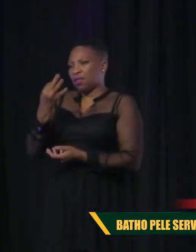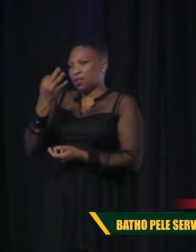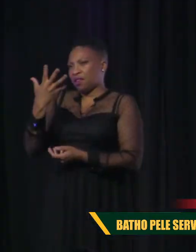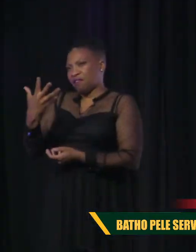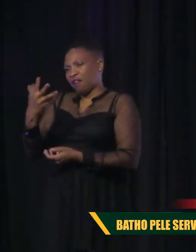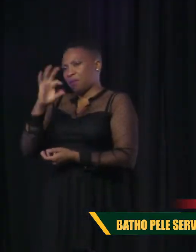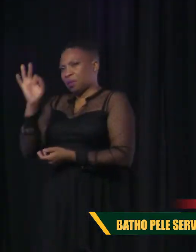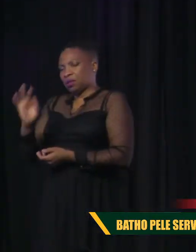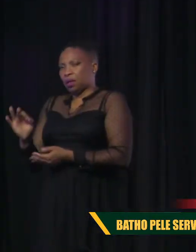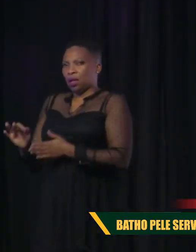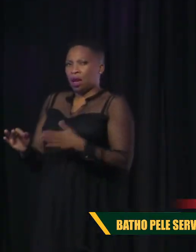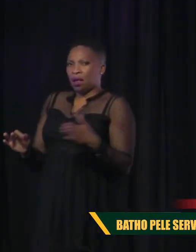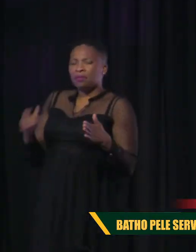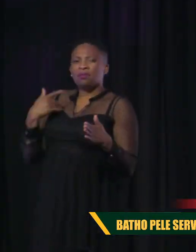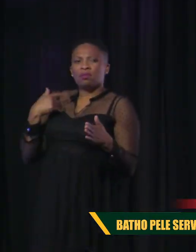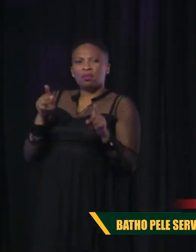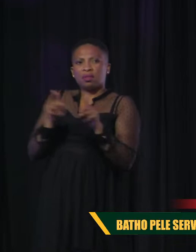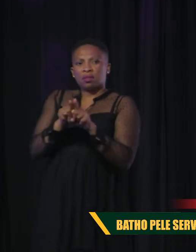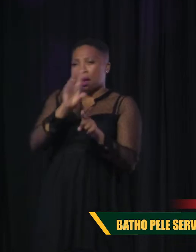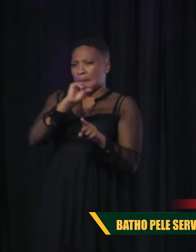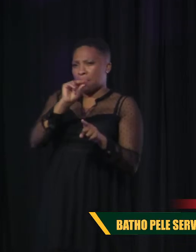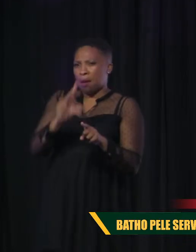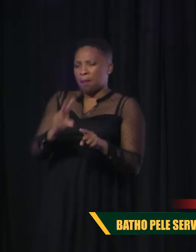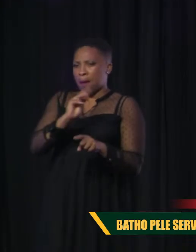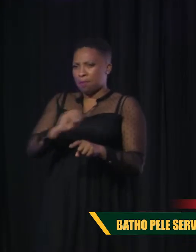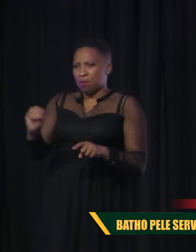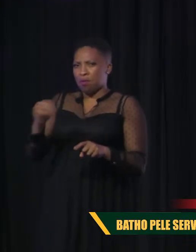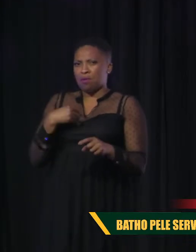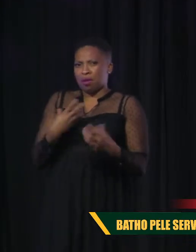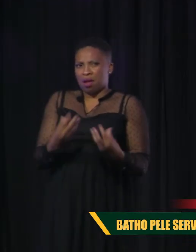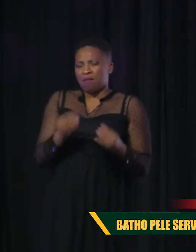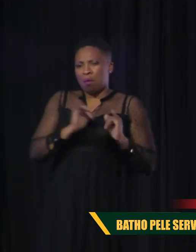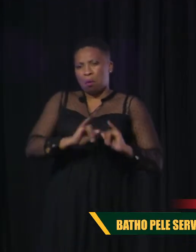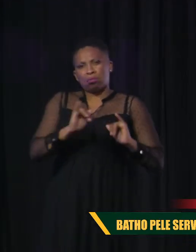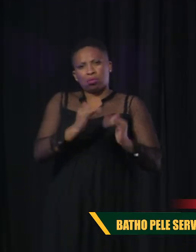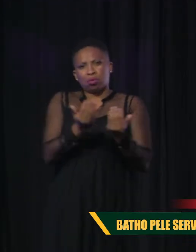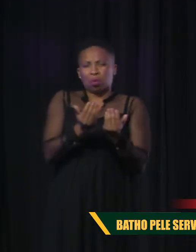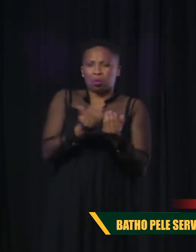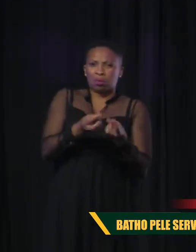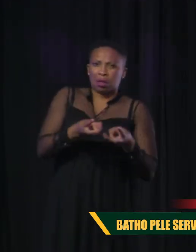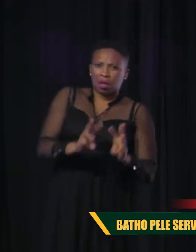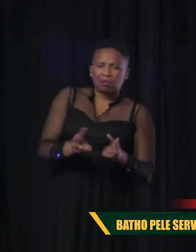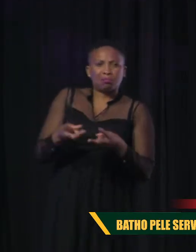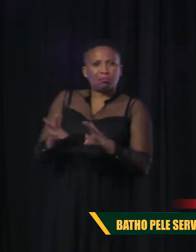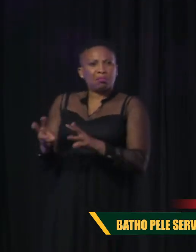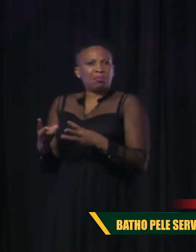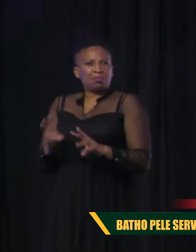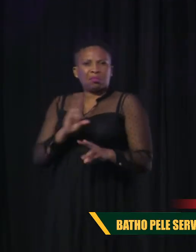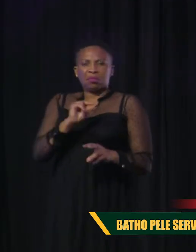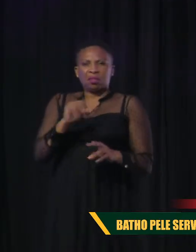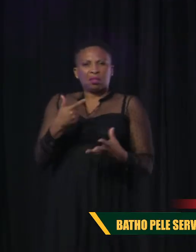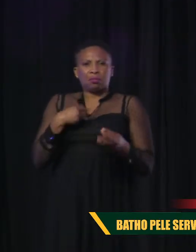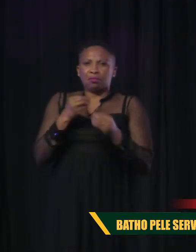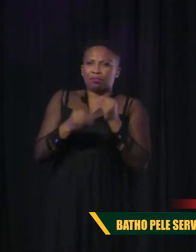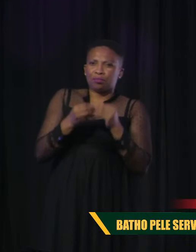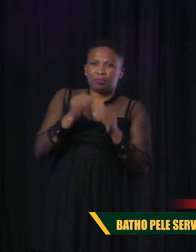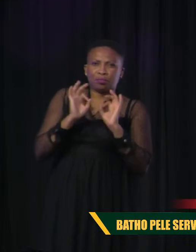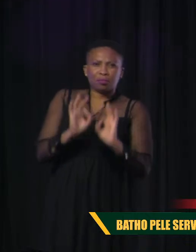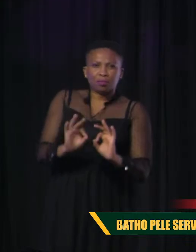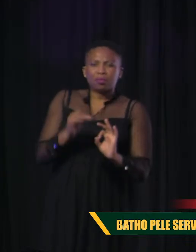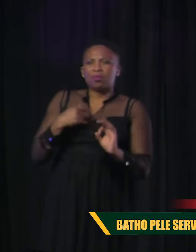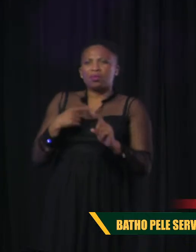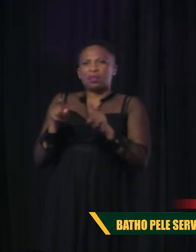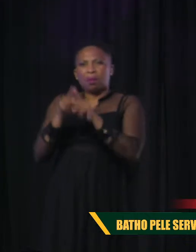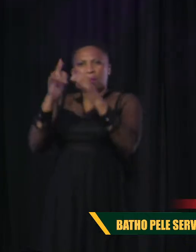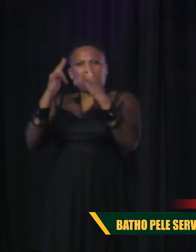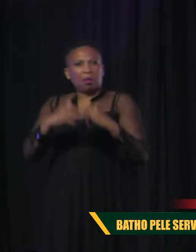35% is left for those millions that are waiting for schools, roads, proper infrastructure, bridges,